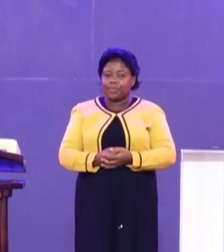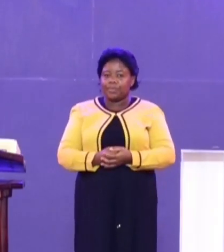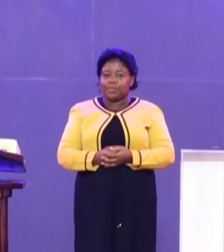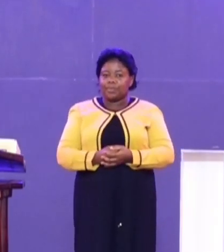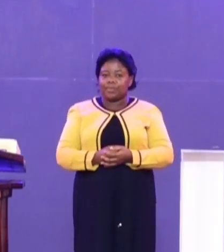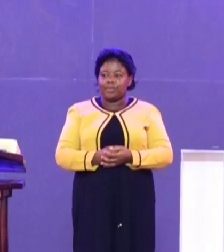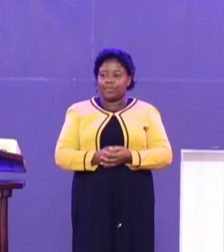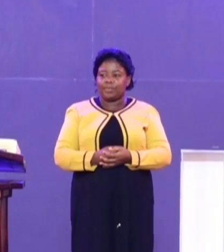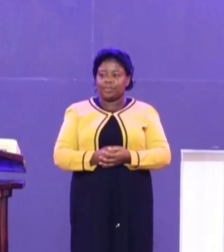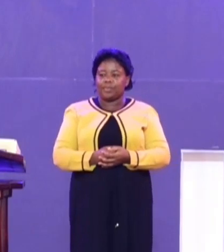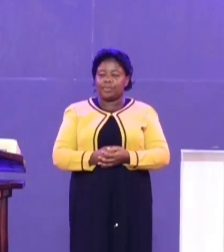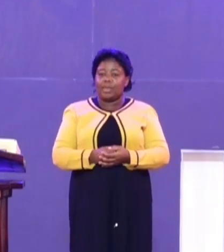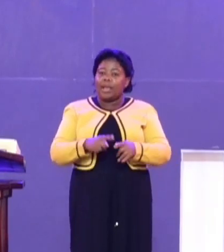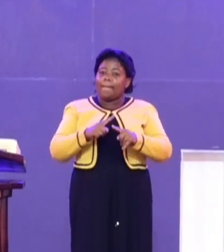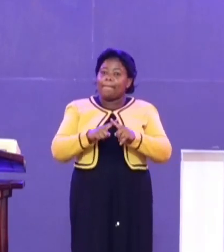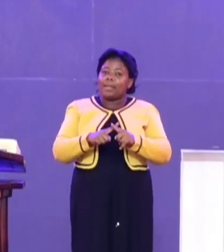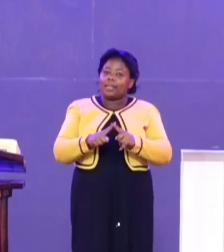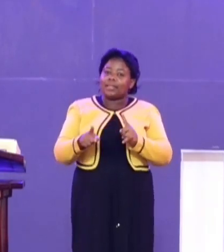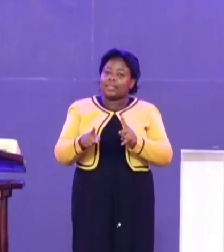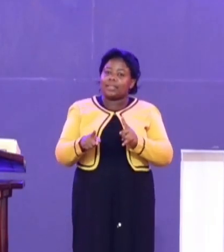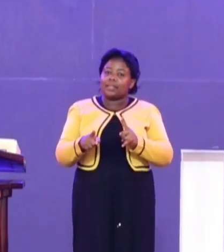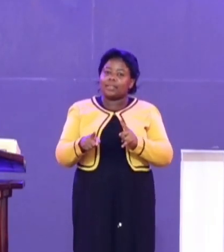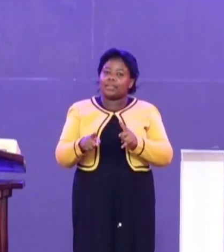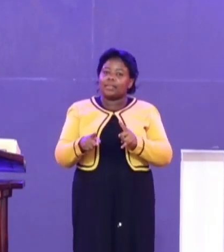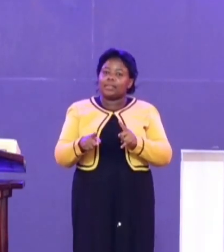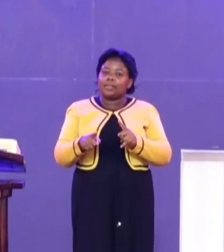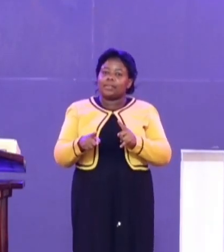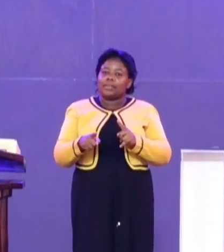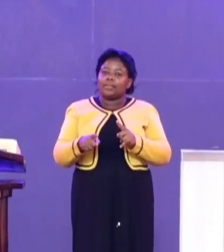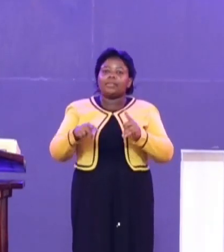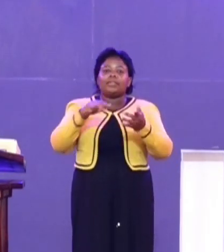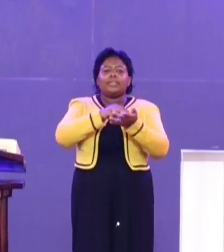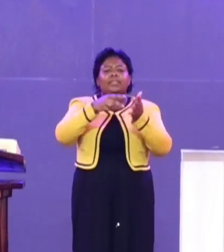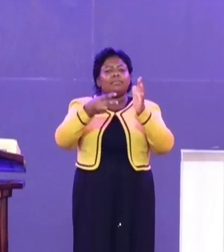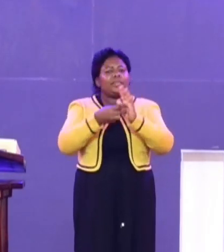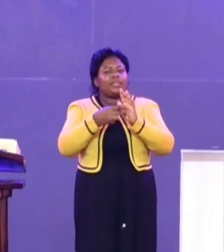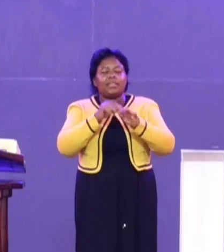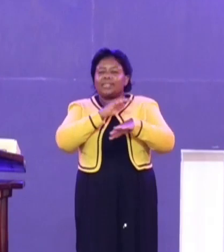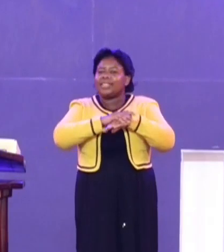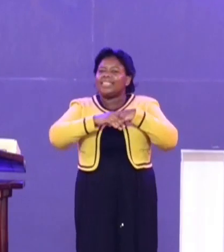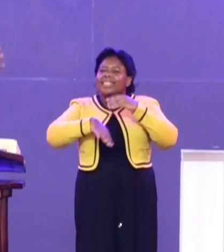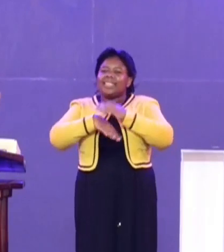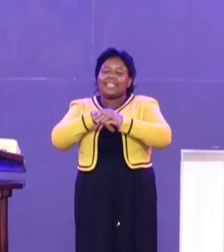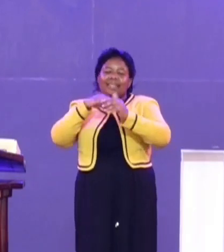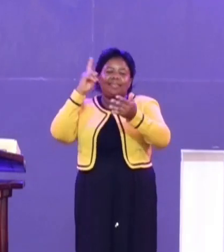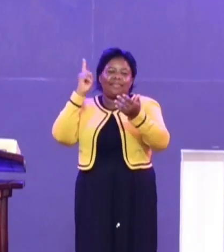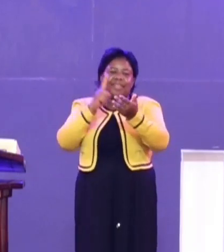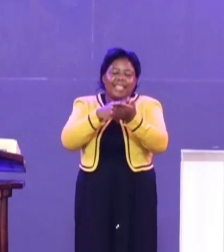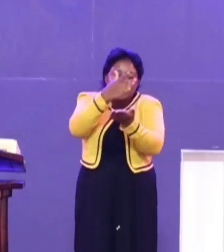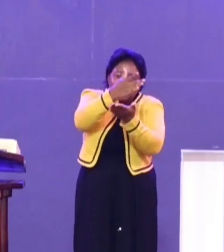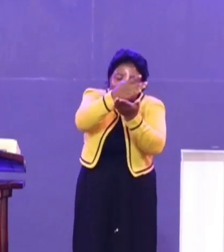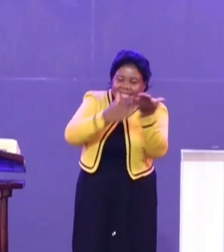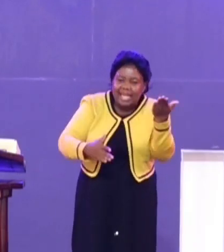basically they were saying that the gospel, you don't have to get the half of it, but it has to be a full